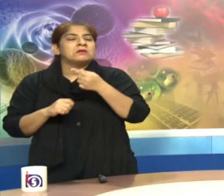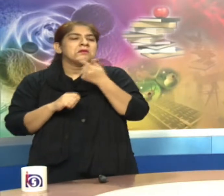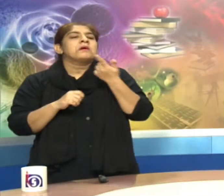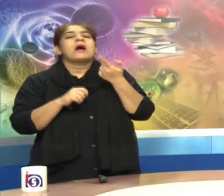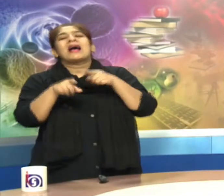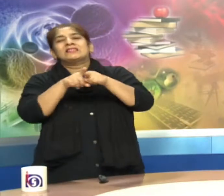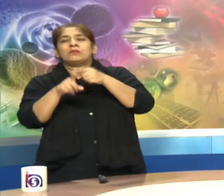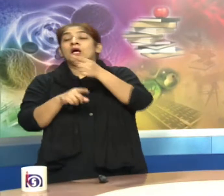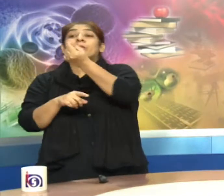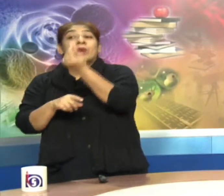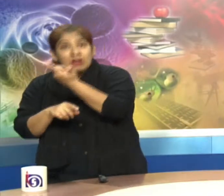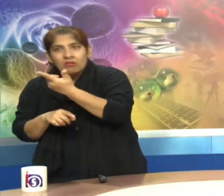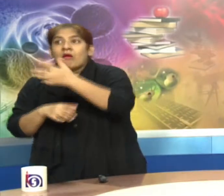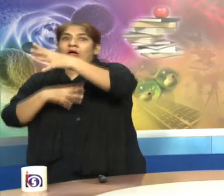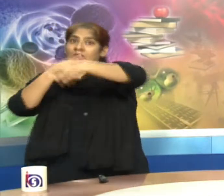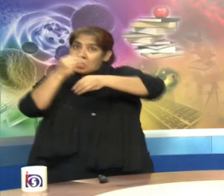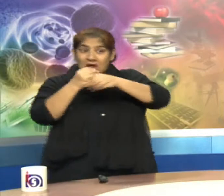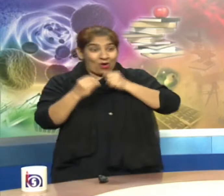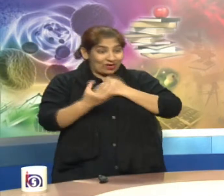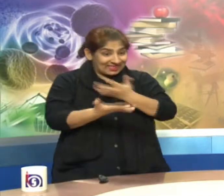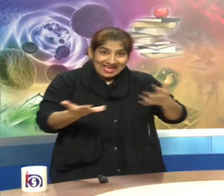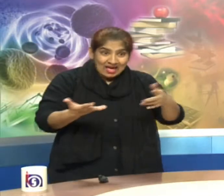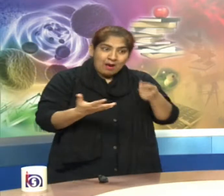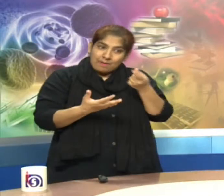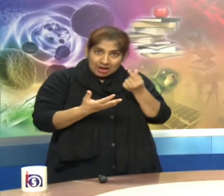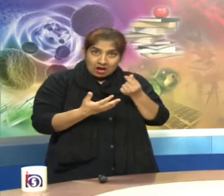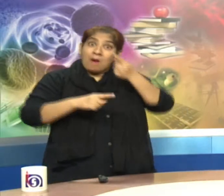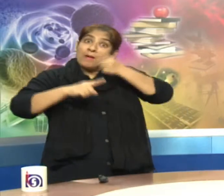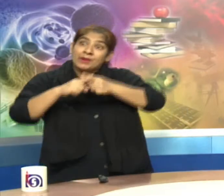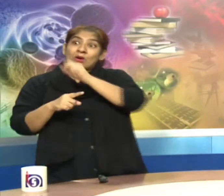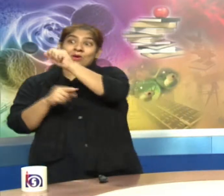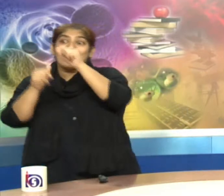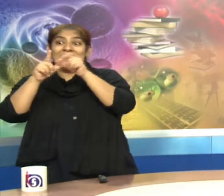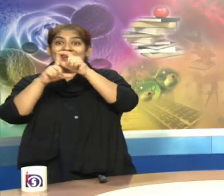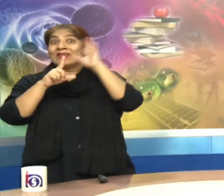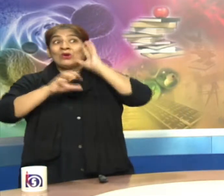to the cost and price of the product. So